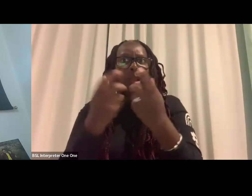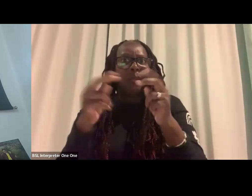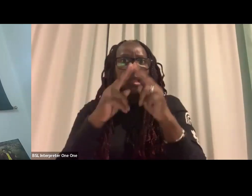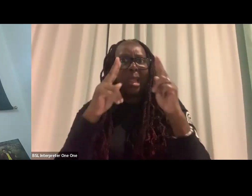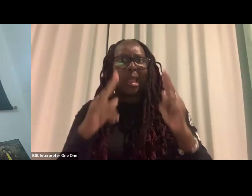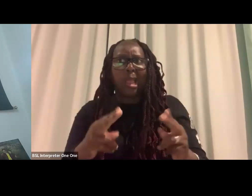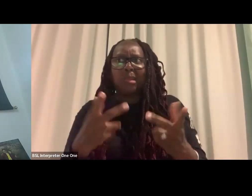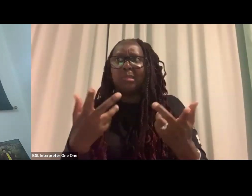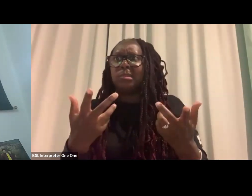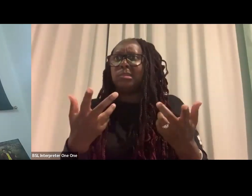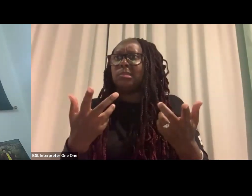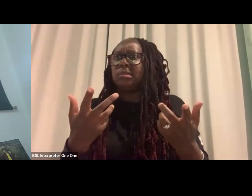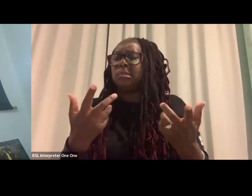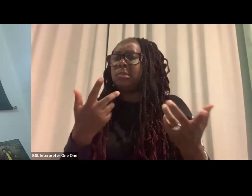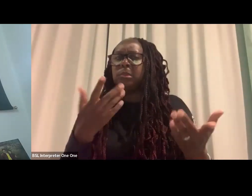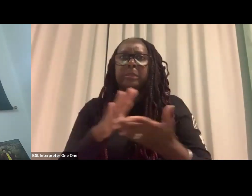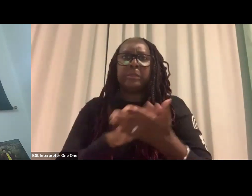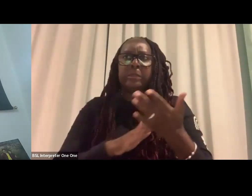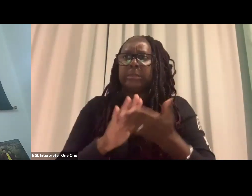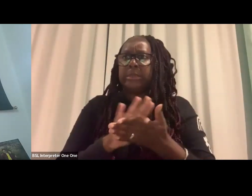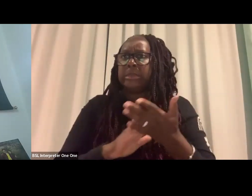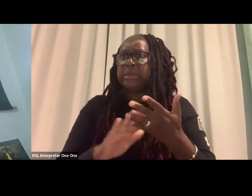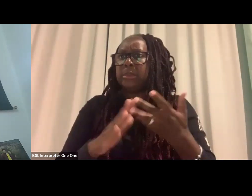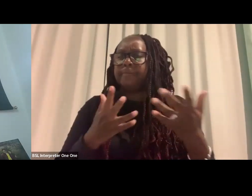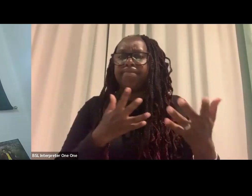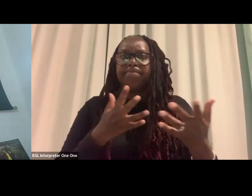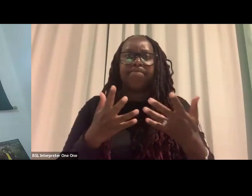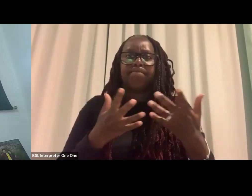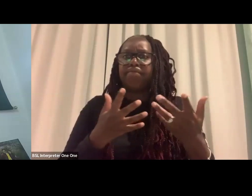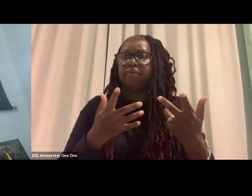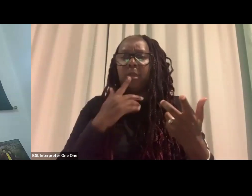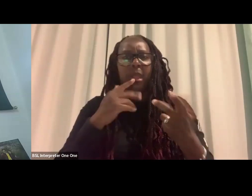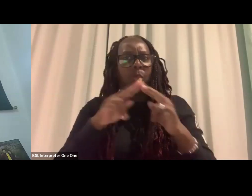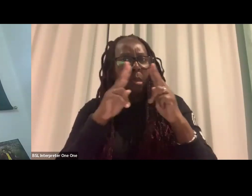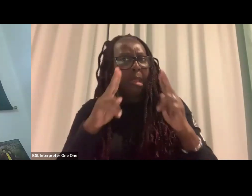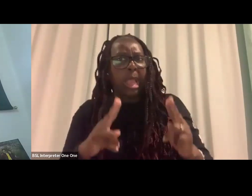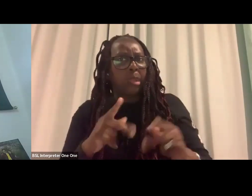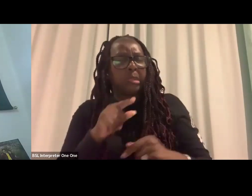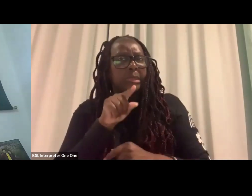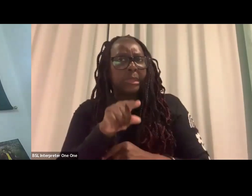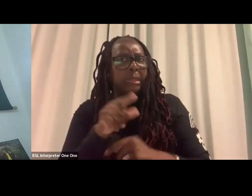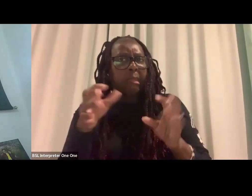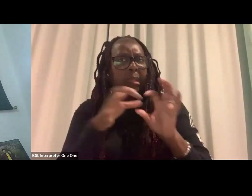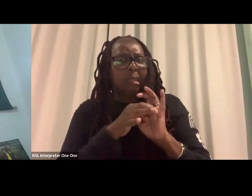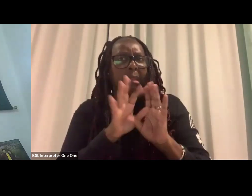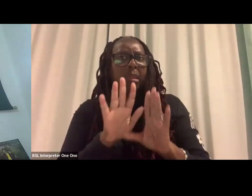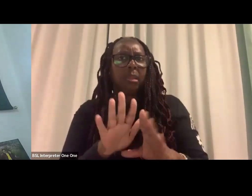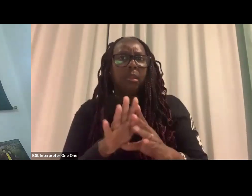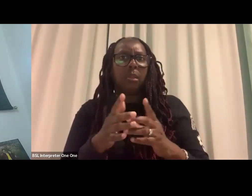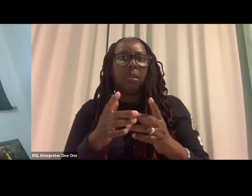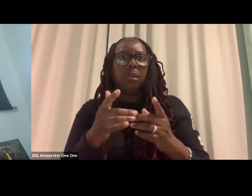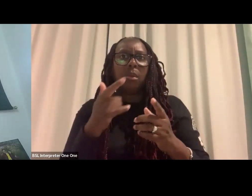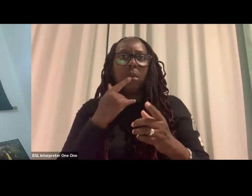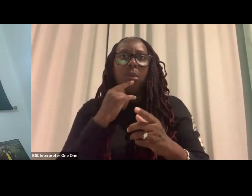possesses assets, whether it has got, what kind of housing they possess, and what is the household